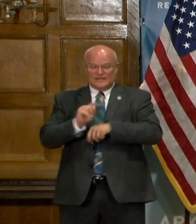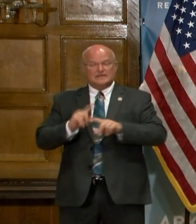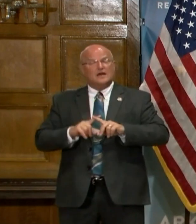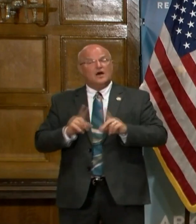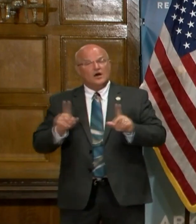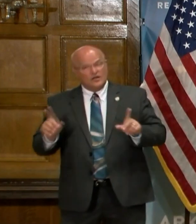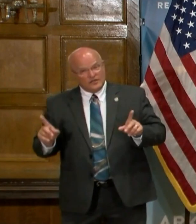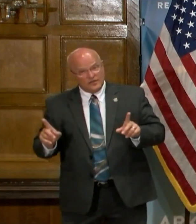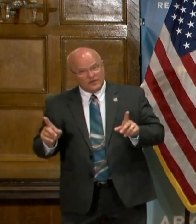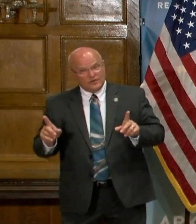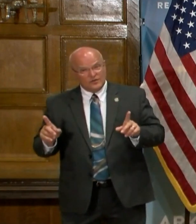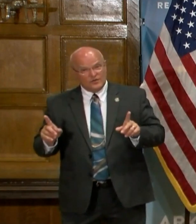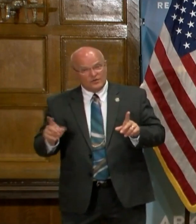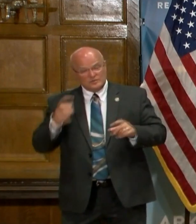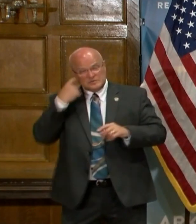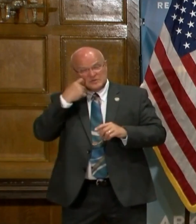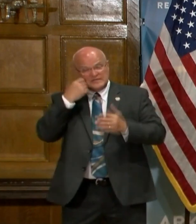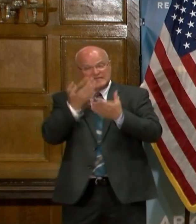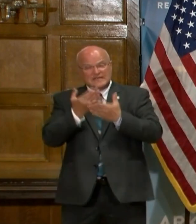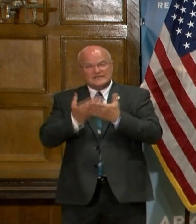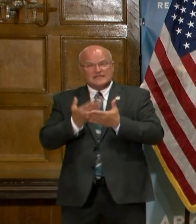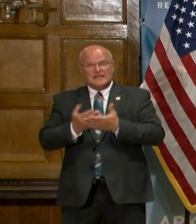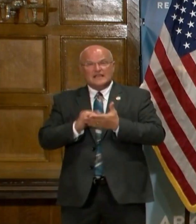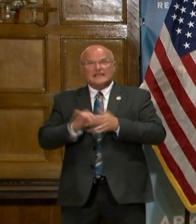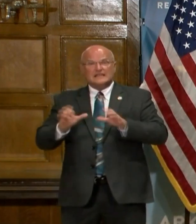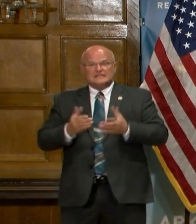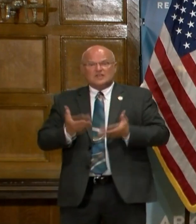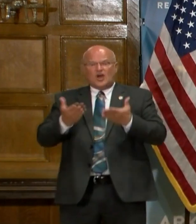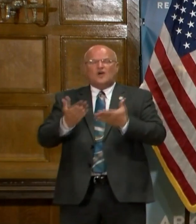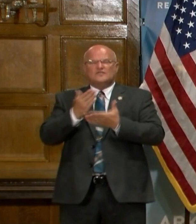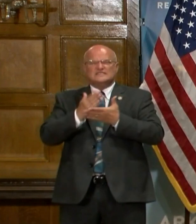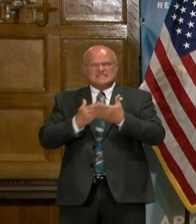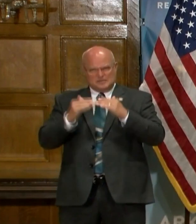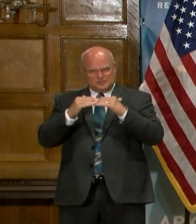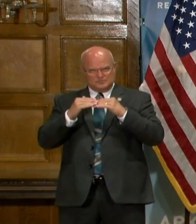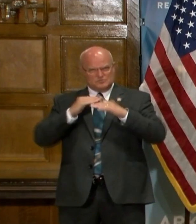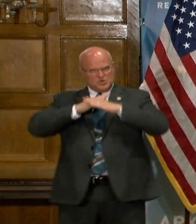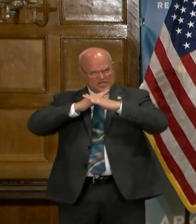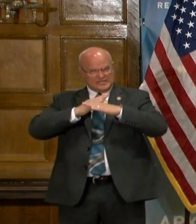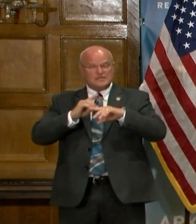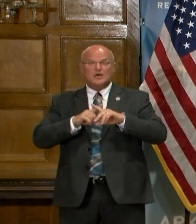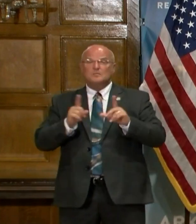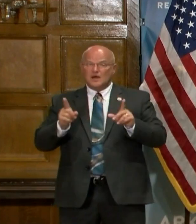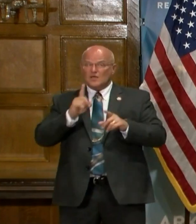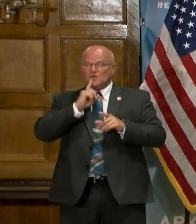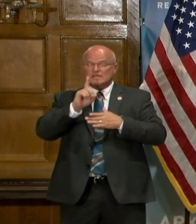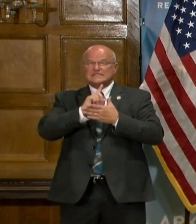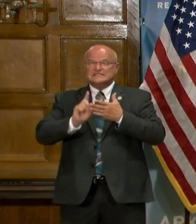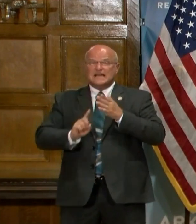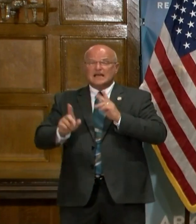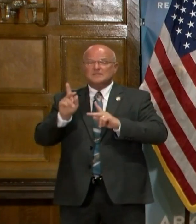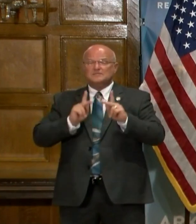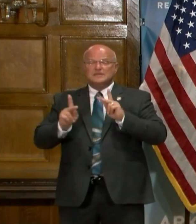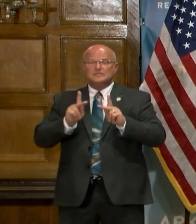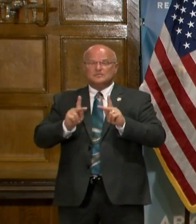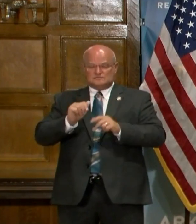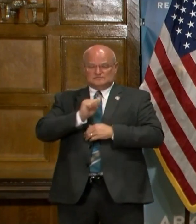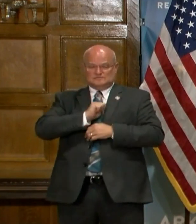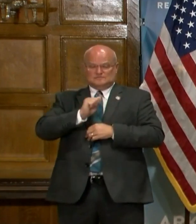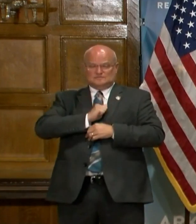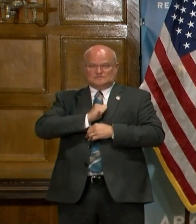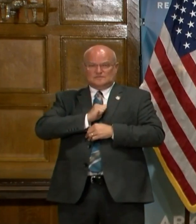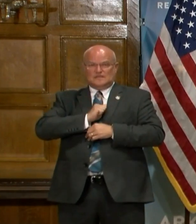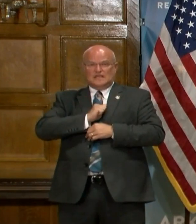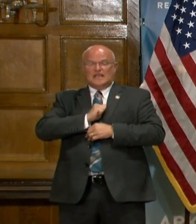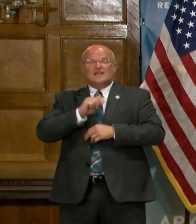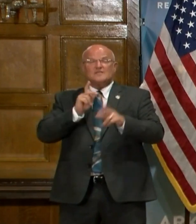although more recent evidence suggests it does offer some level of protection, but they're really designed for source control. If